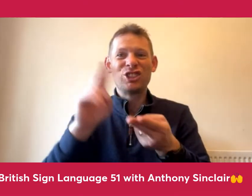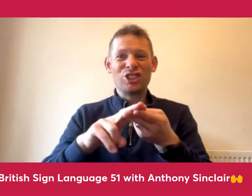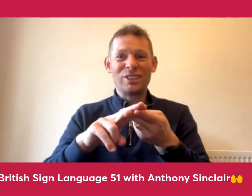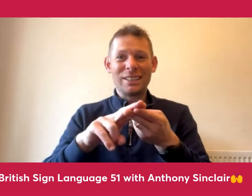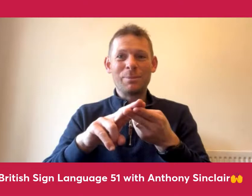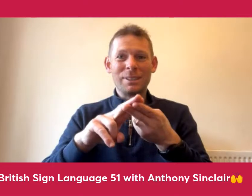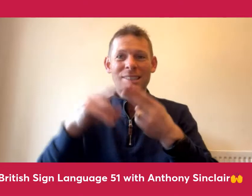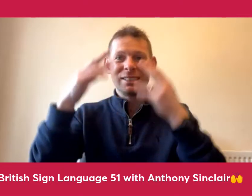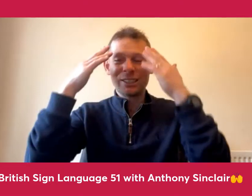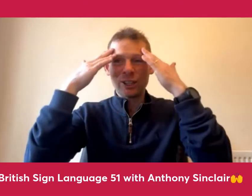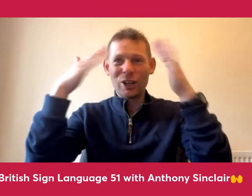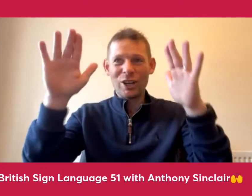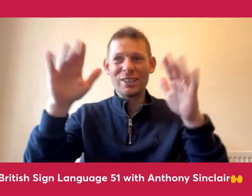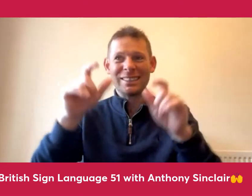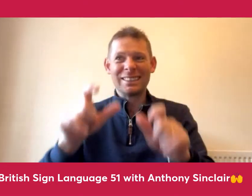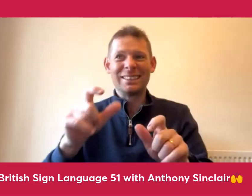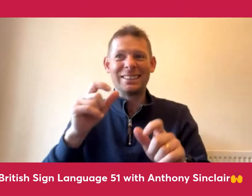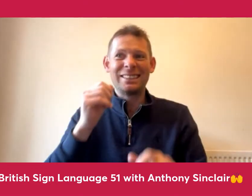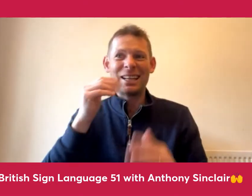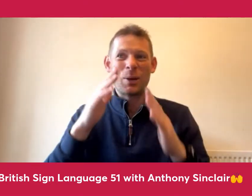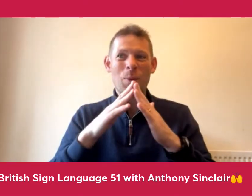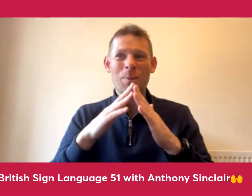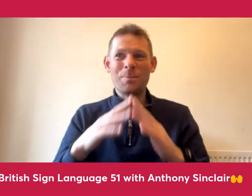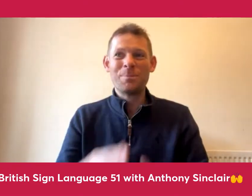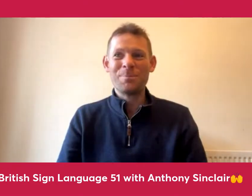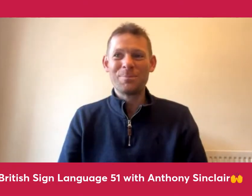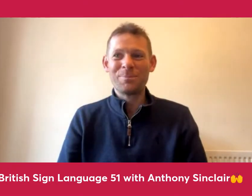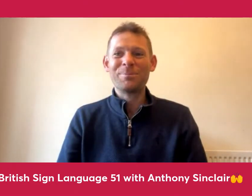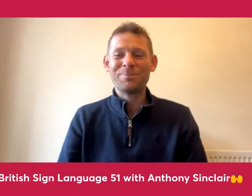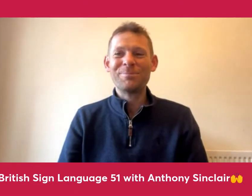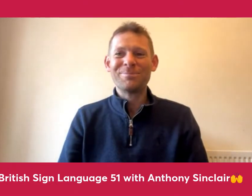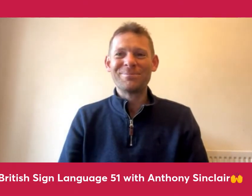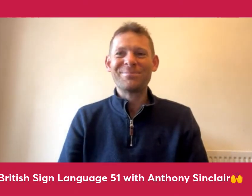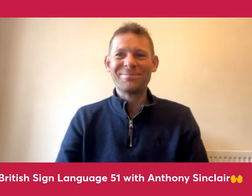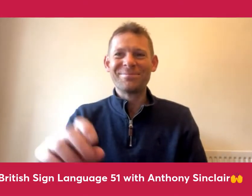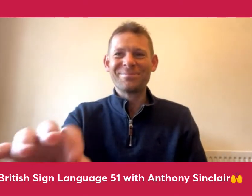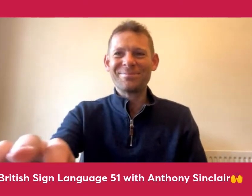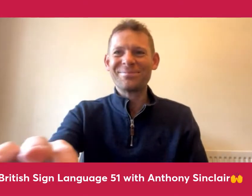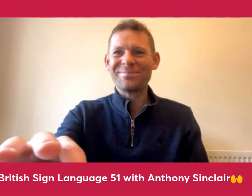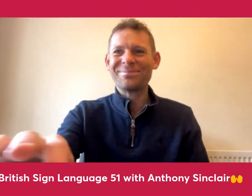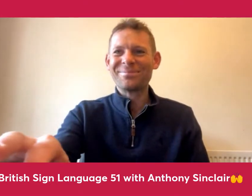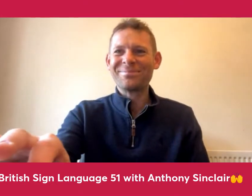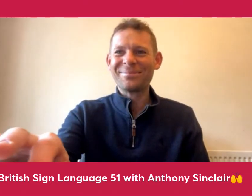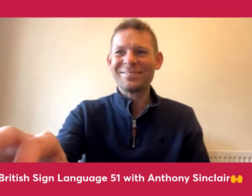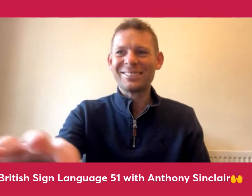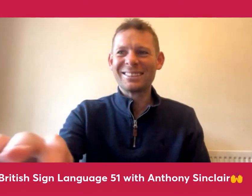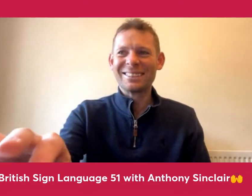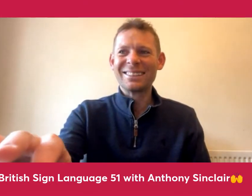Yeah, Joan, you are right. The cheapest way to spend a holiday is just to stay at home. Absolutely.